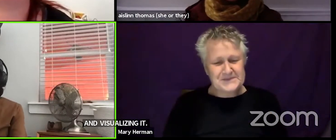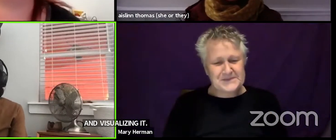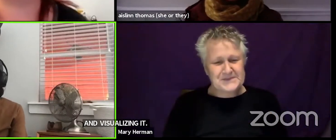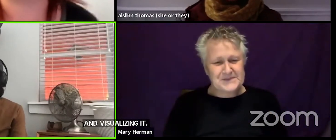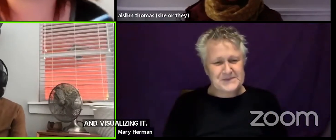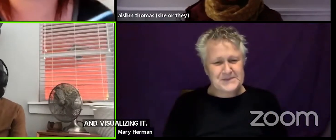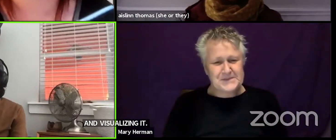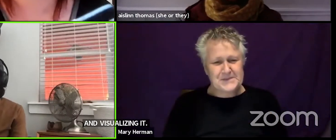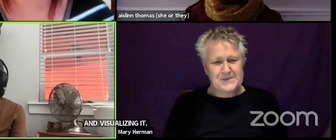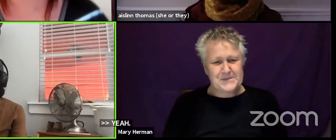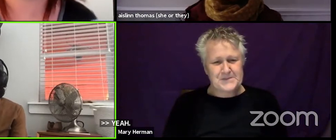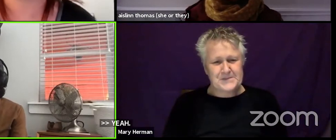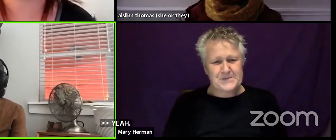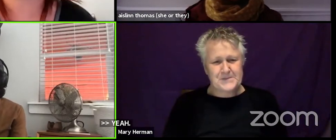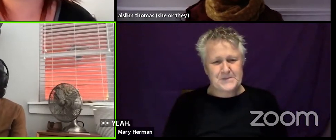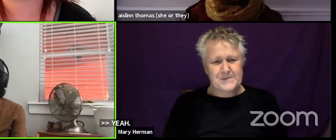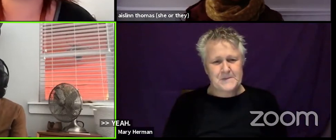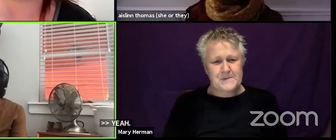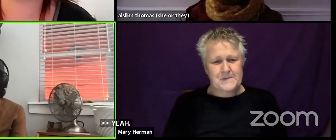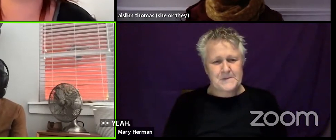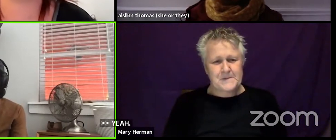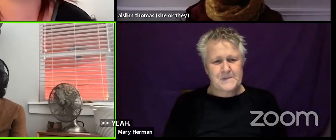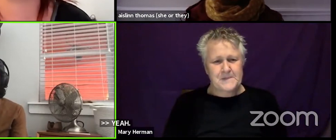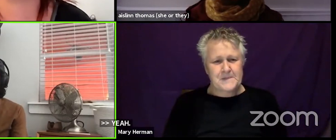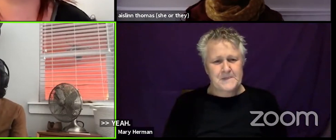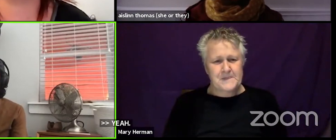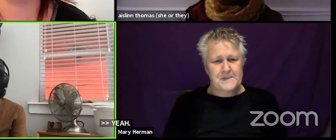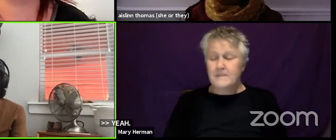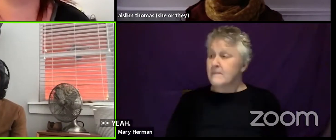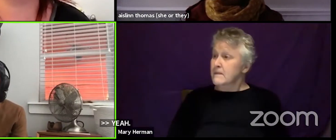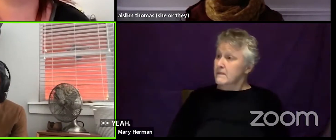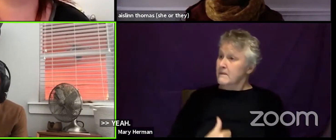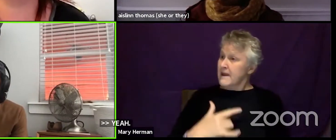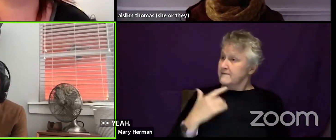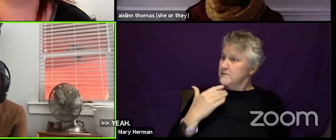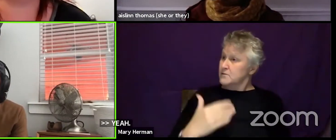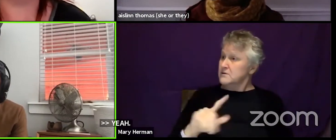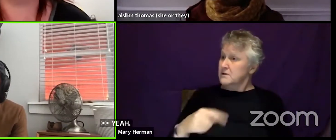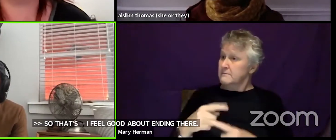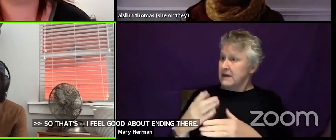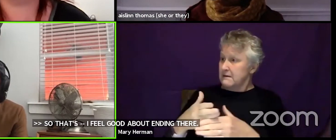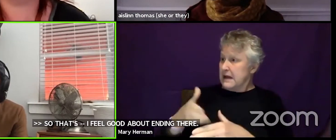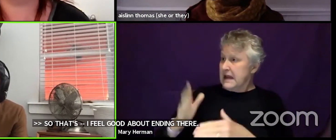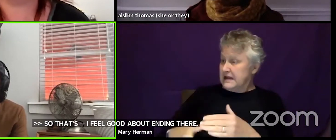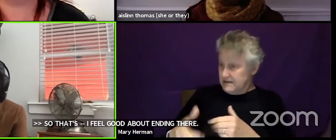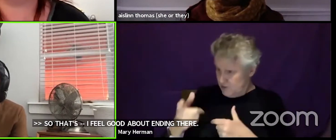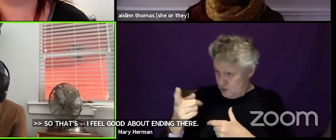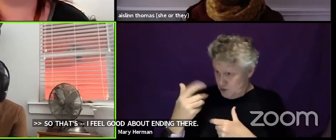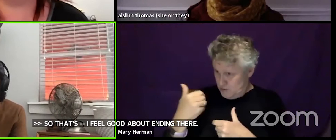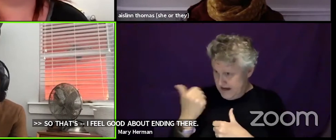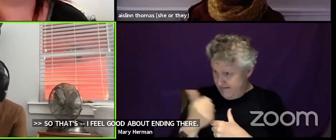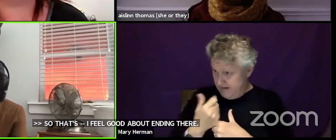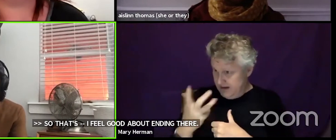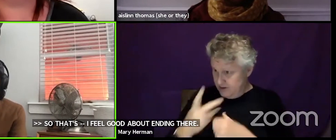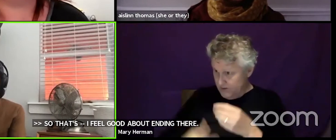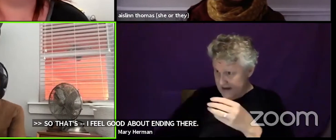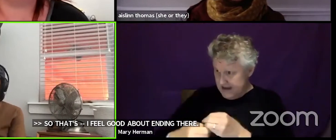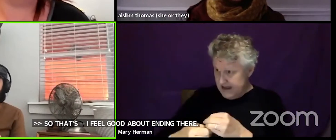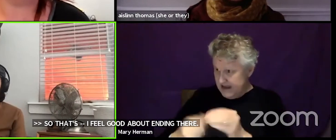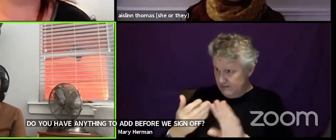Well, that's I feel good about ending there. Do you have anything to add before we sign off?